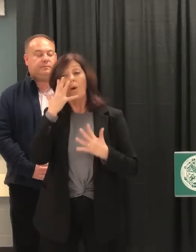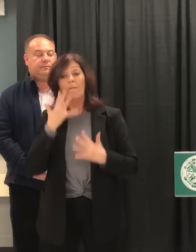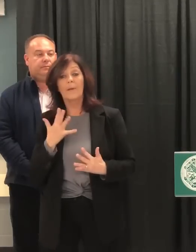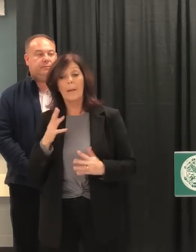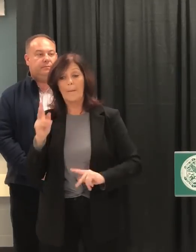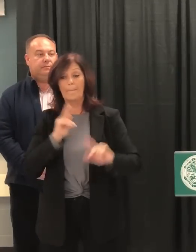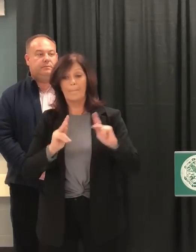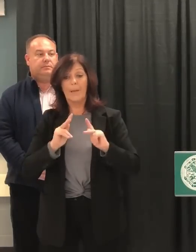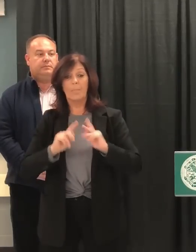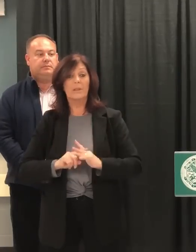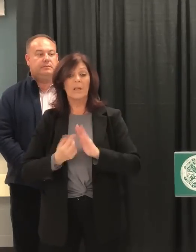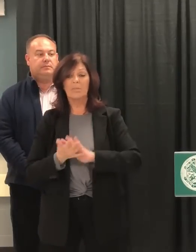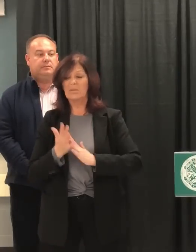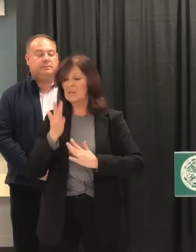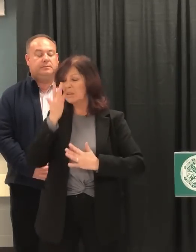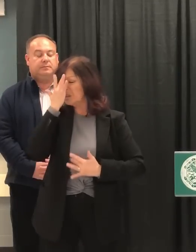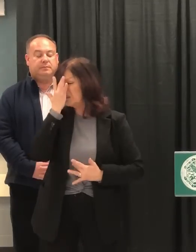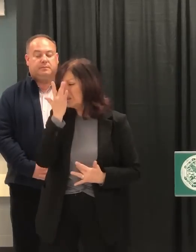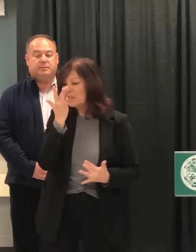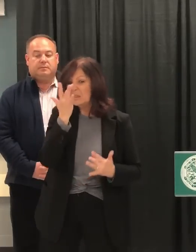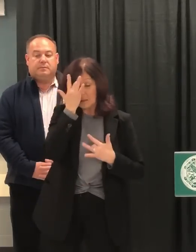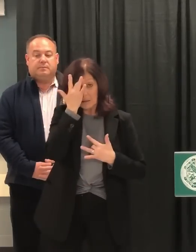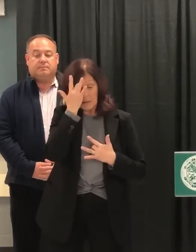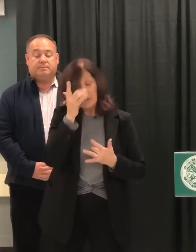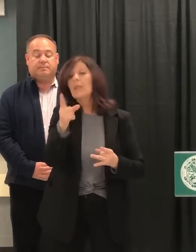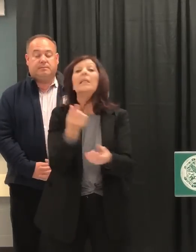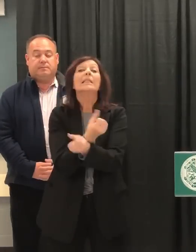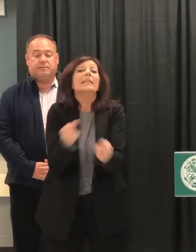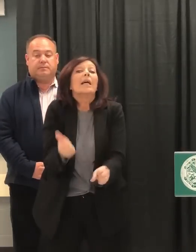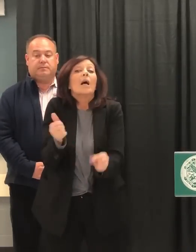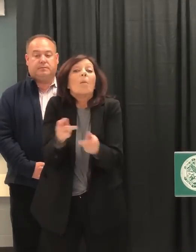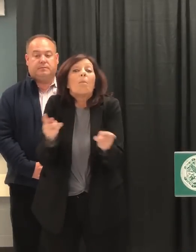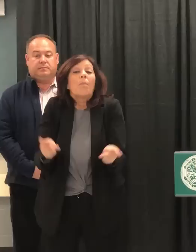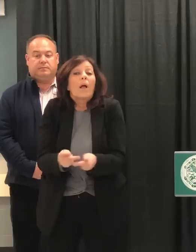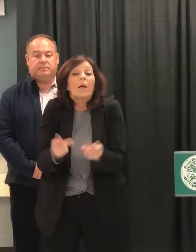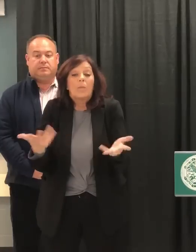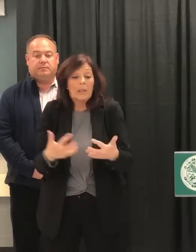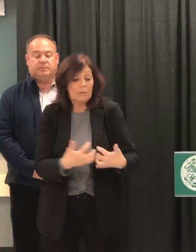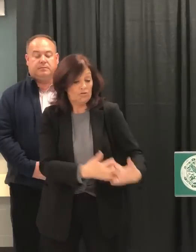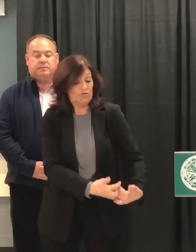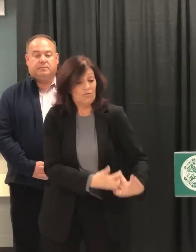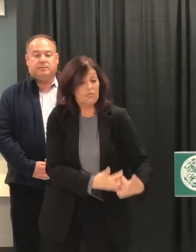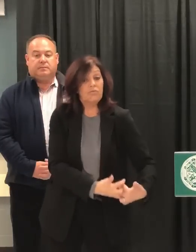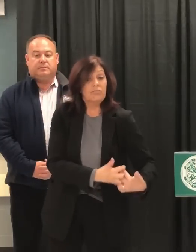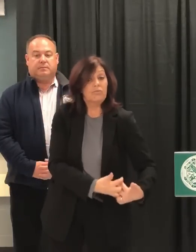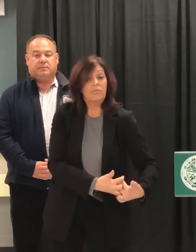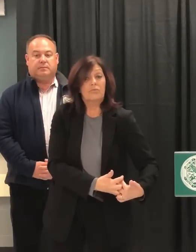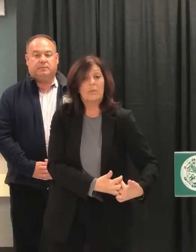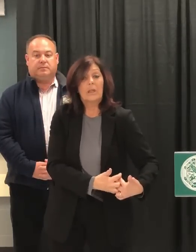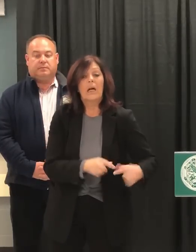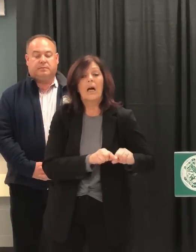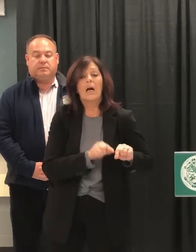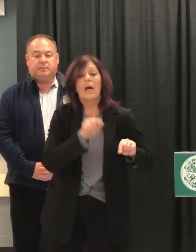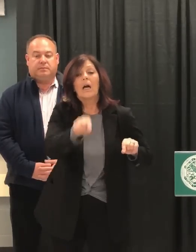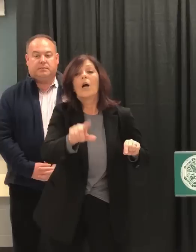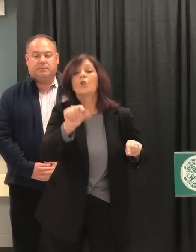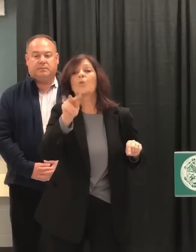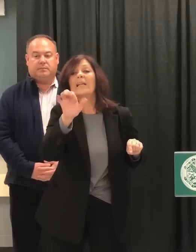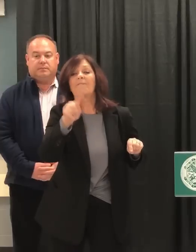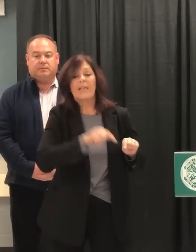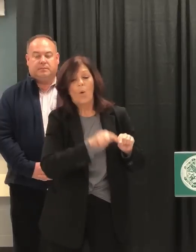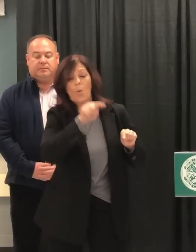people start becoming ill. So the safest place to run a generator is at least 20 feet away from your